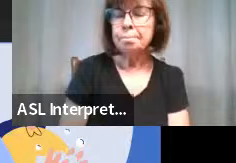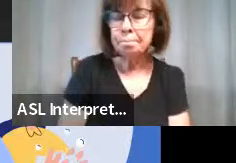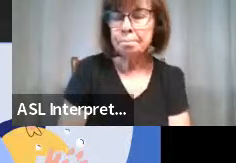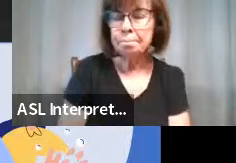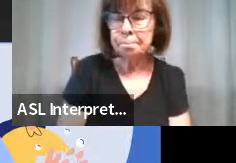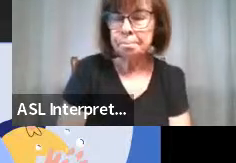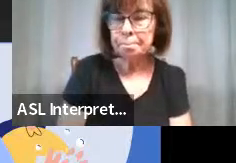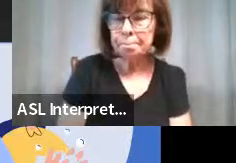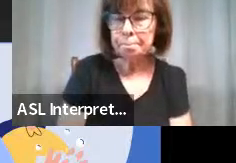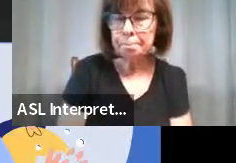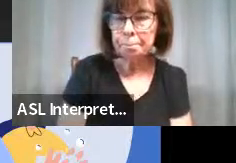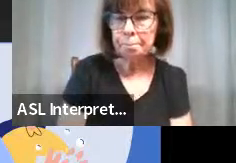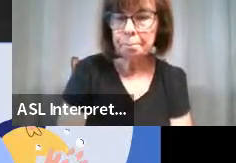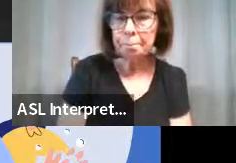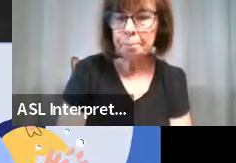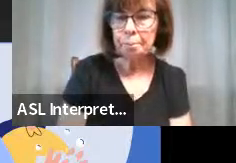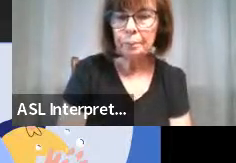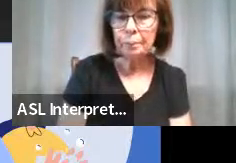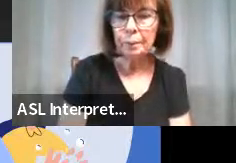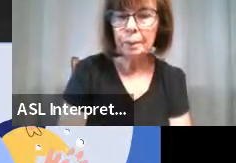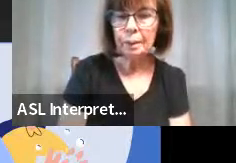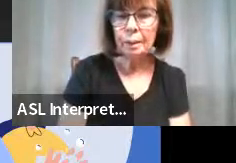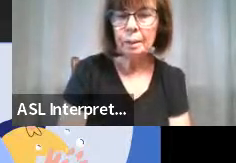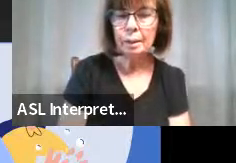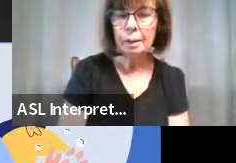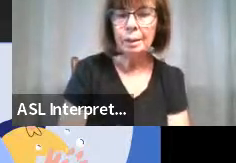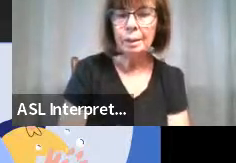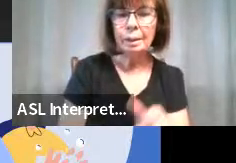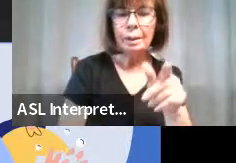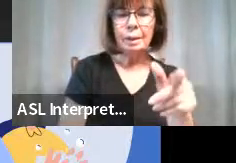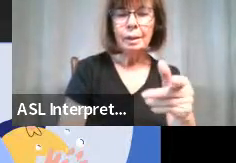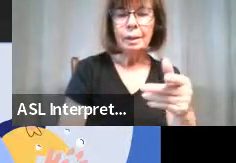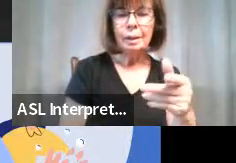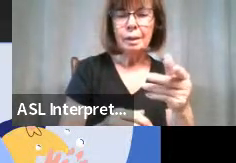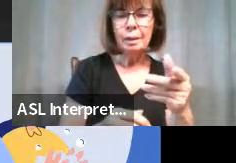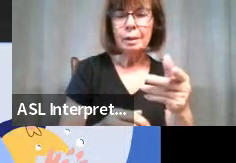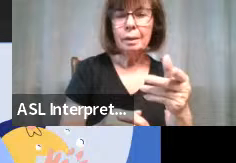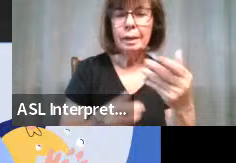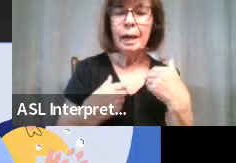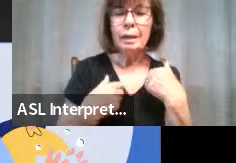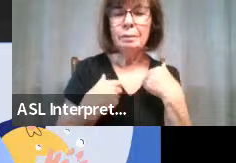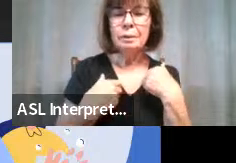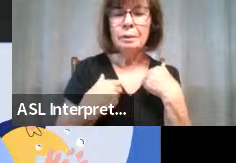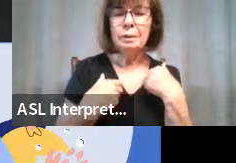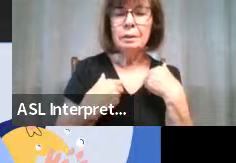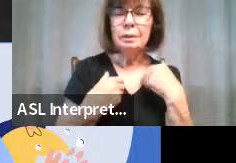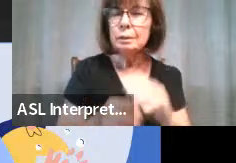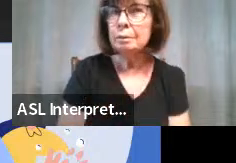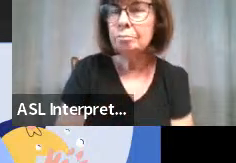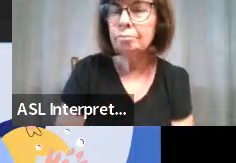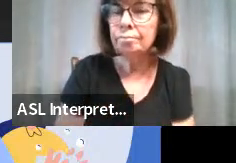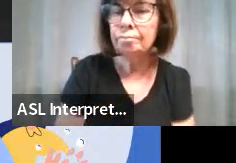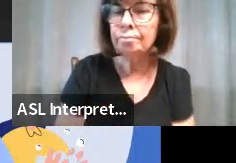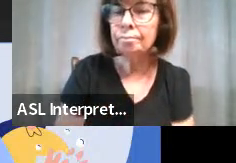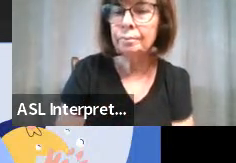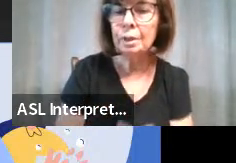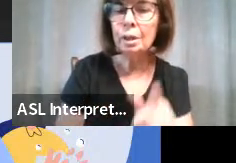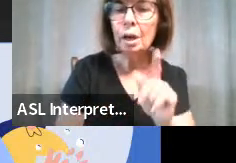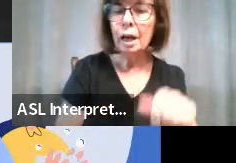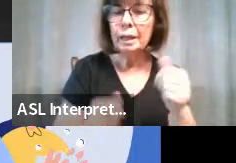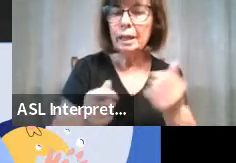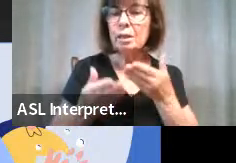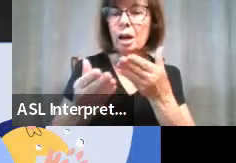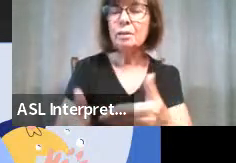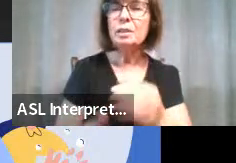obviously co-locate vaccine pods with other events, making sure those are readily available within the community, offering such as